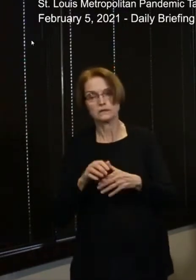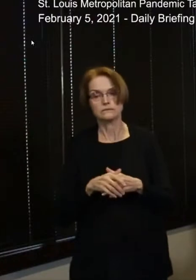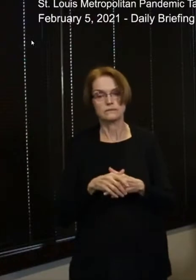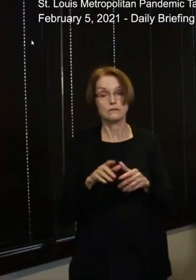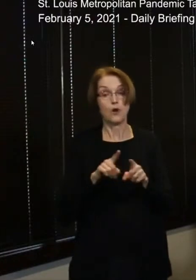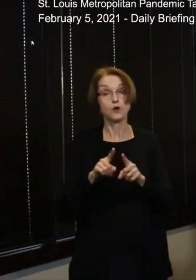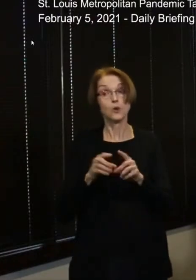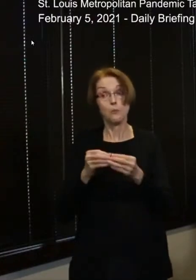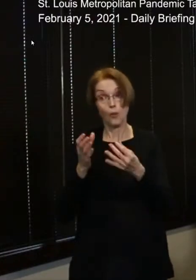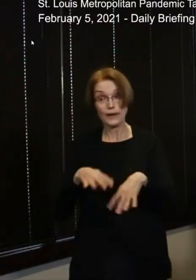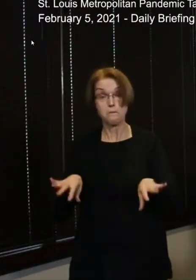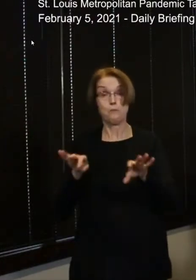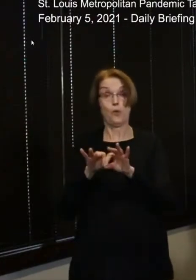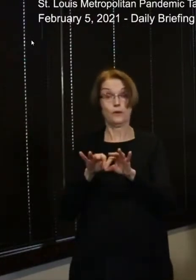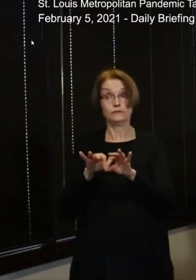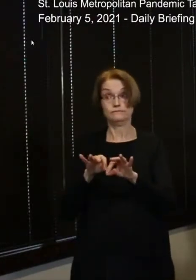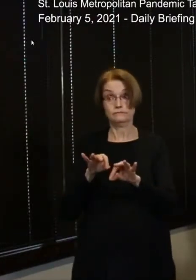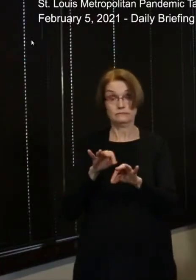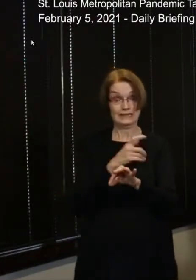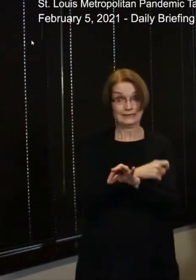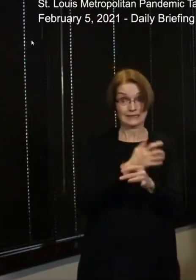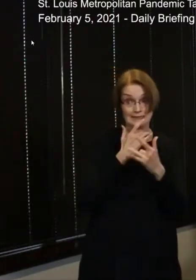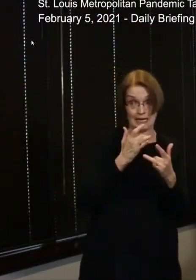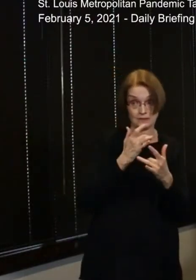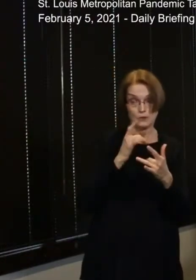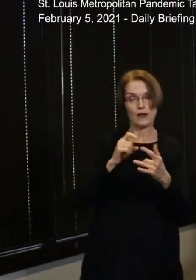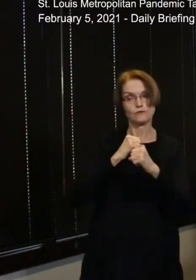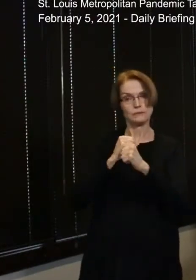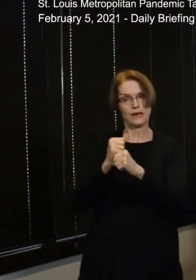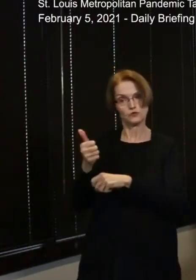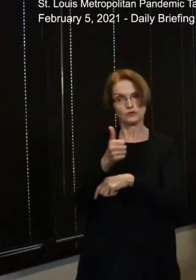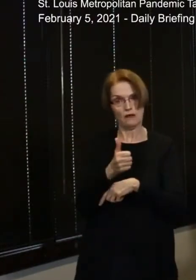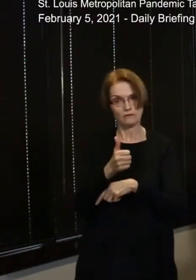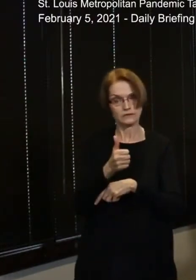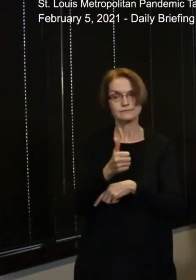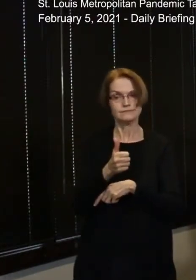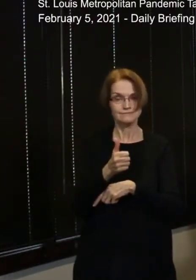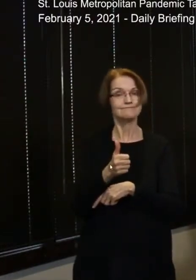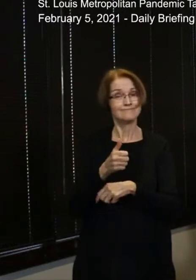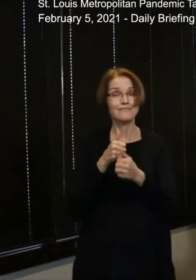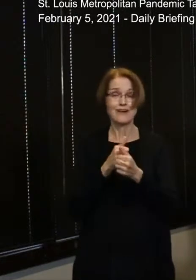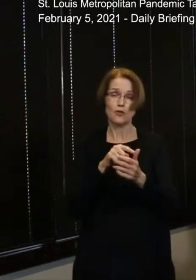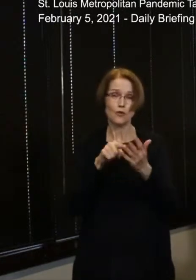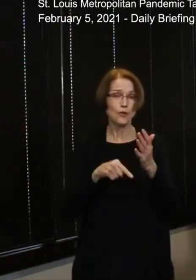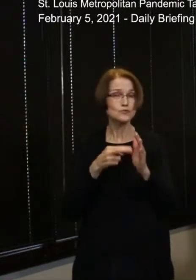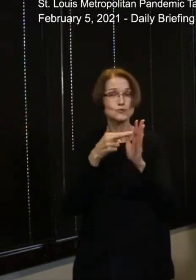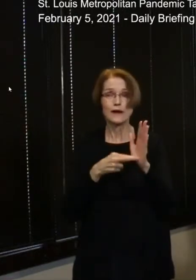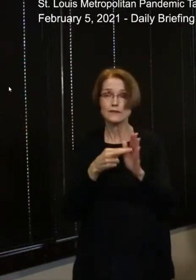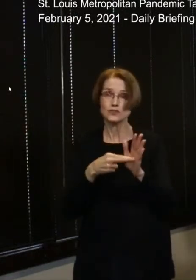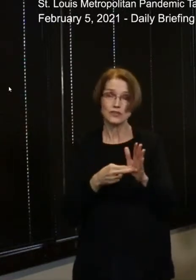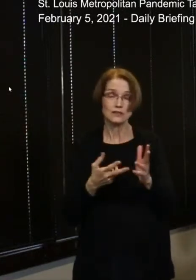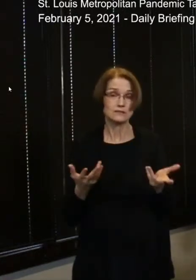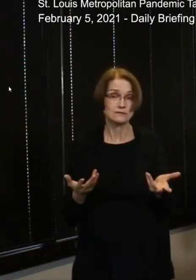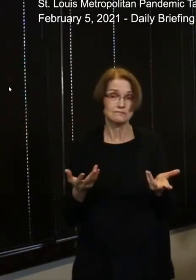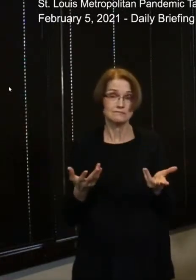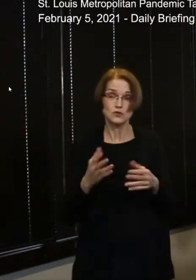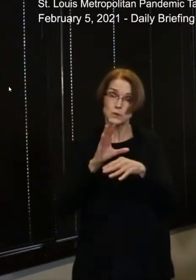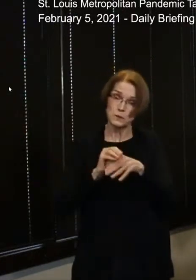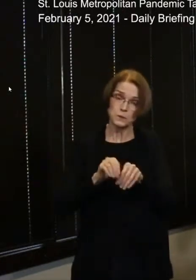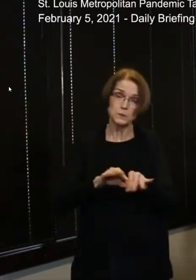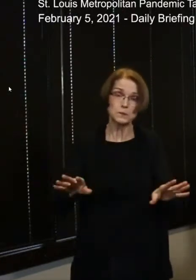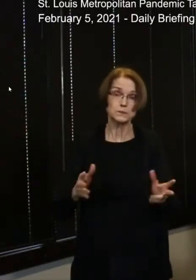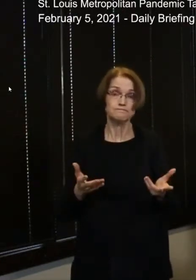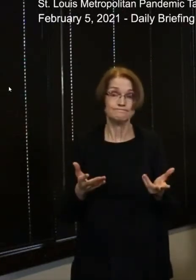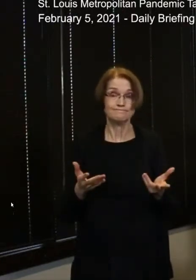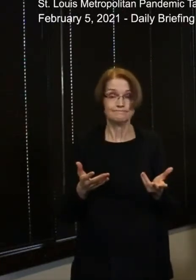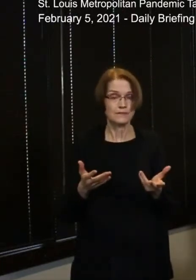more important given the scarcity of vaccine, is protecting ourselves by using the mitigation strategies. And so you've already heard me talk